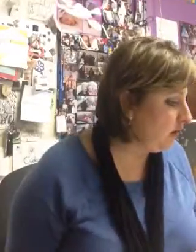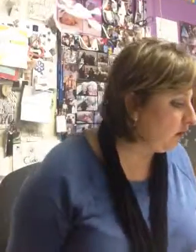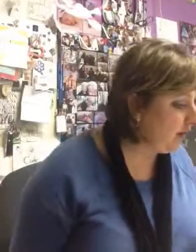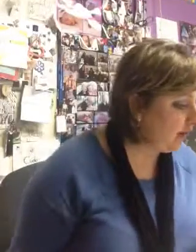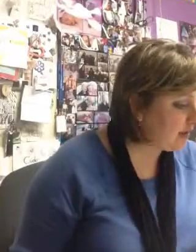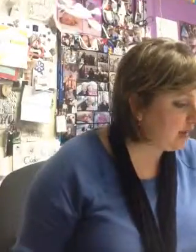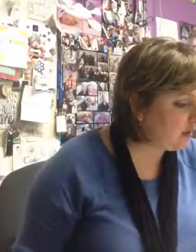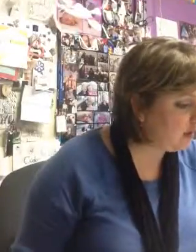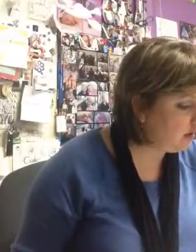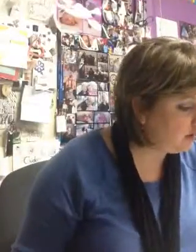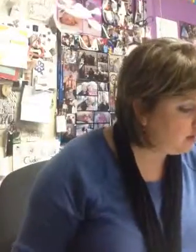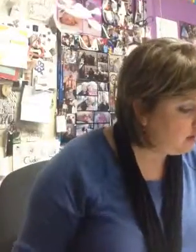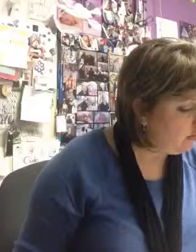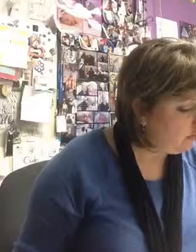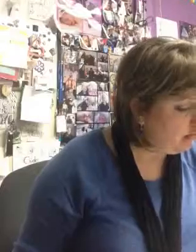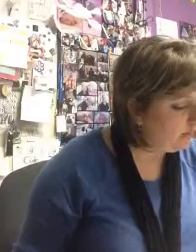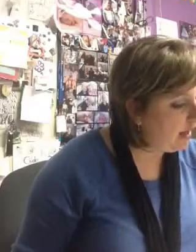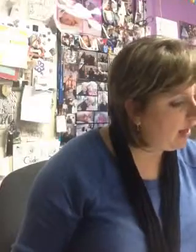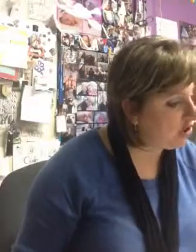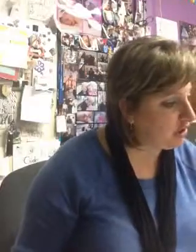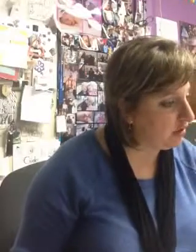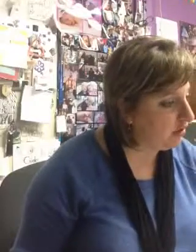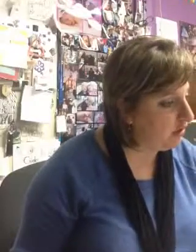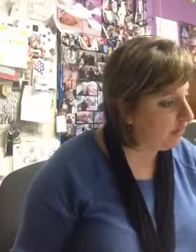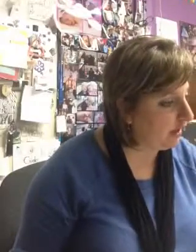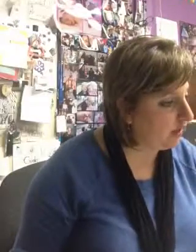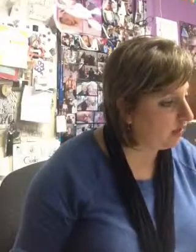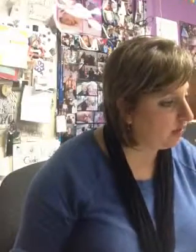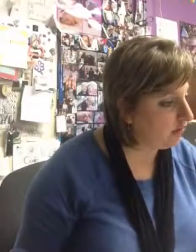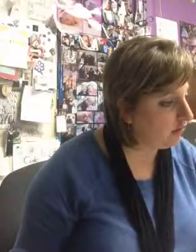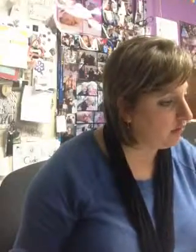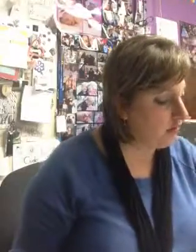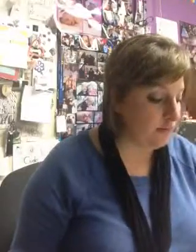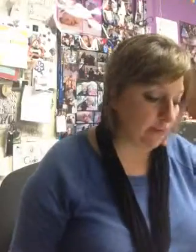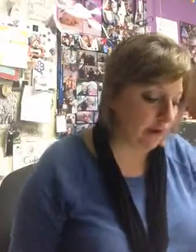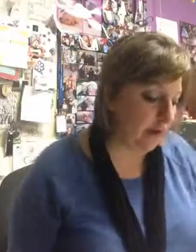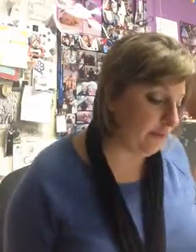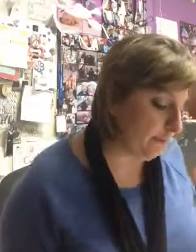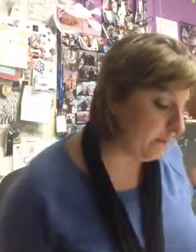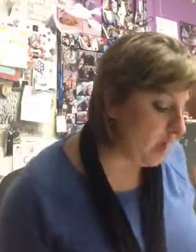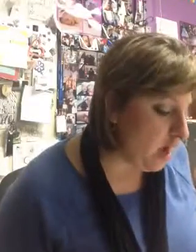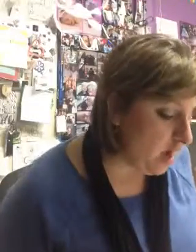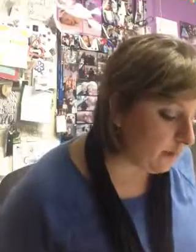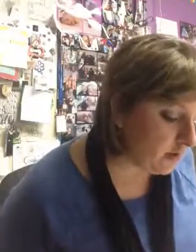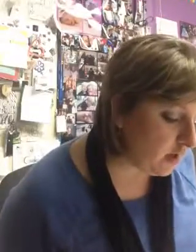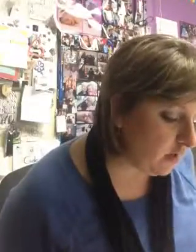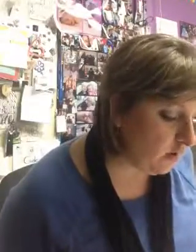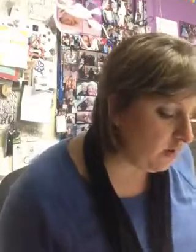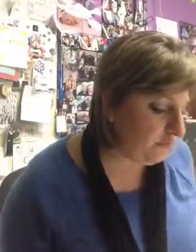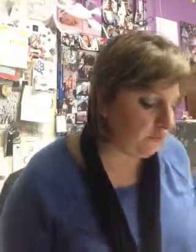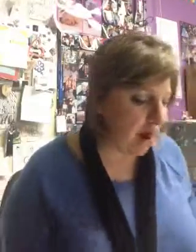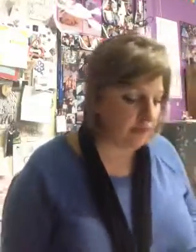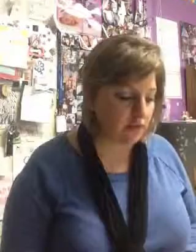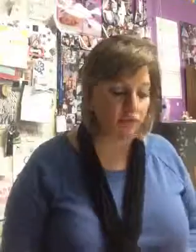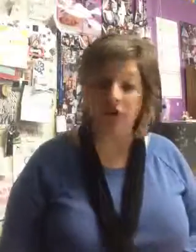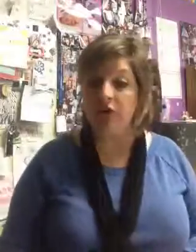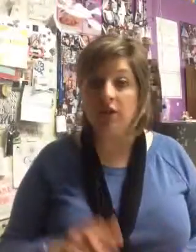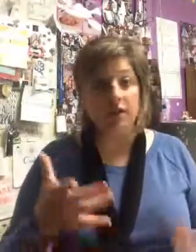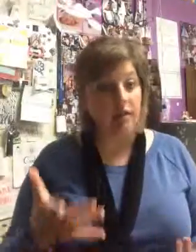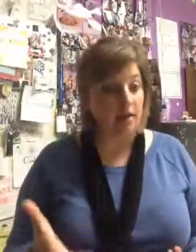Wow, I got a text from Ashton. Okay. Alright, anyway. So I was first established,